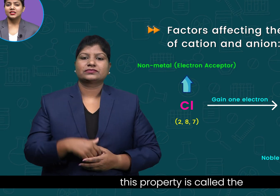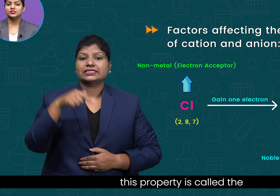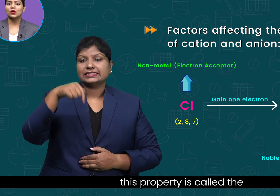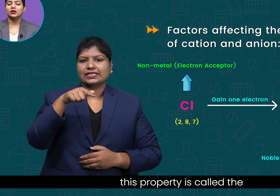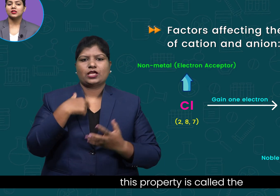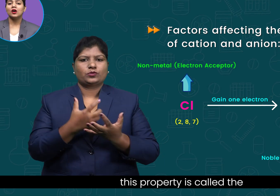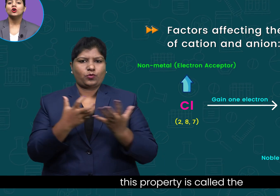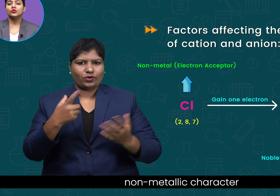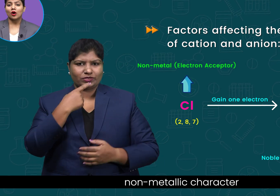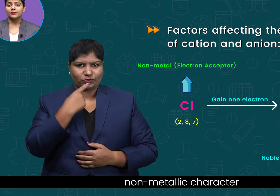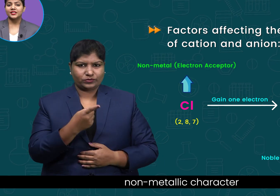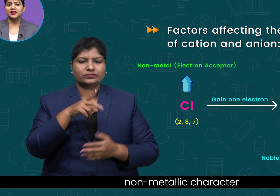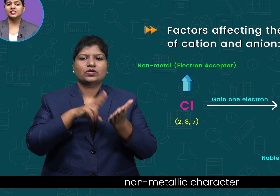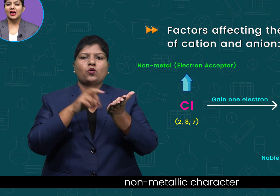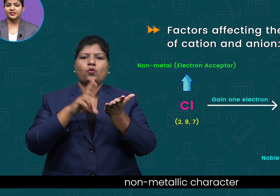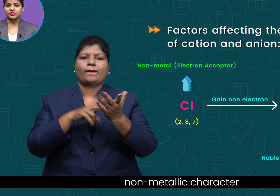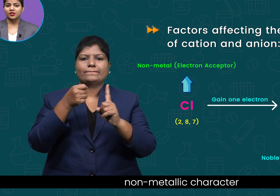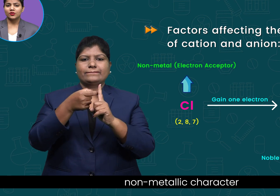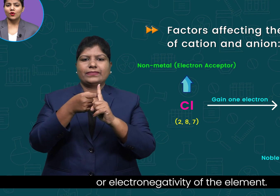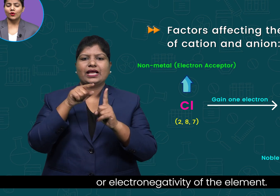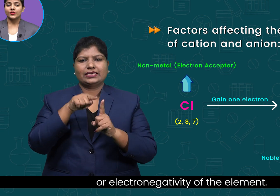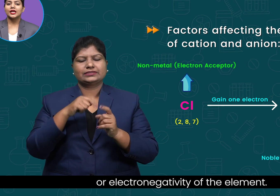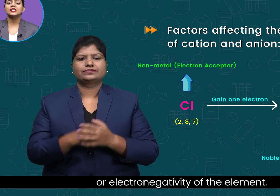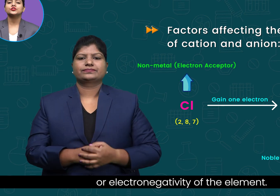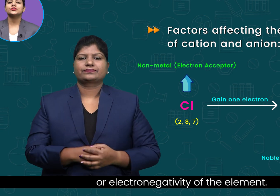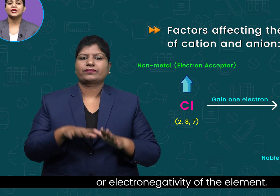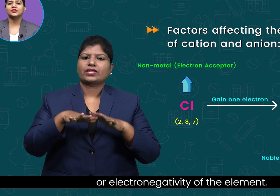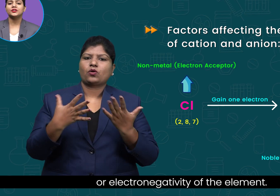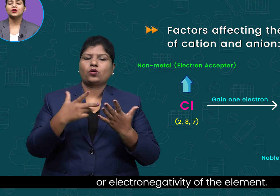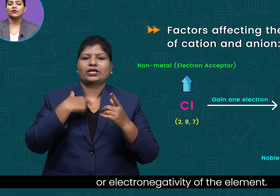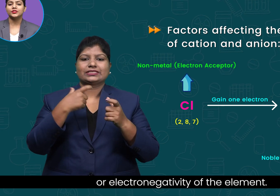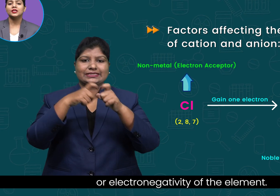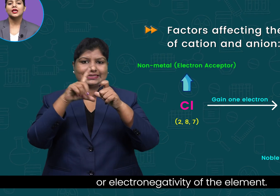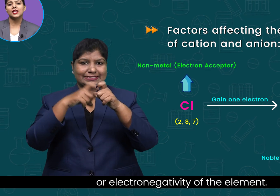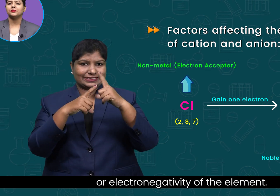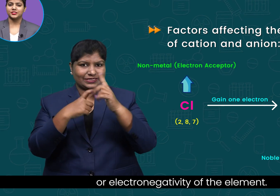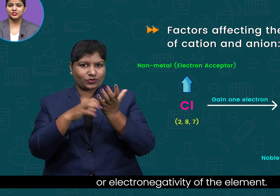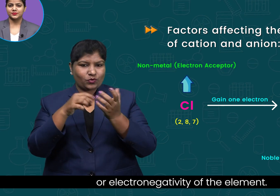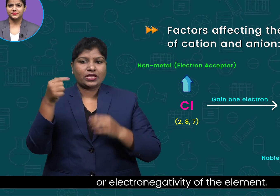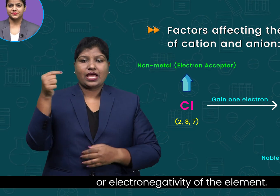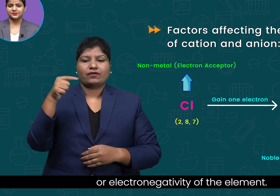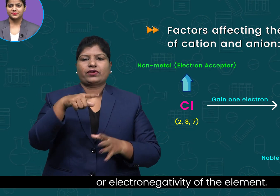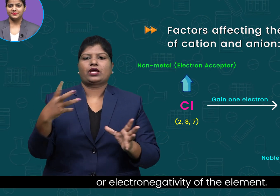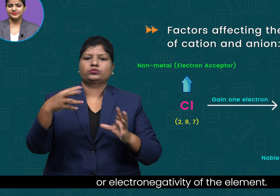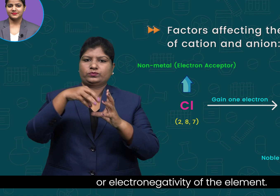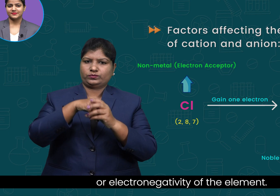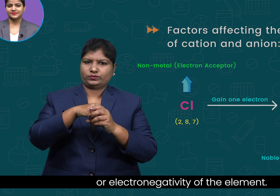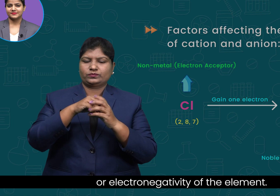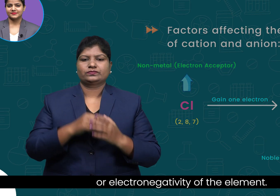property is called the nonmetallic character or electronegativity of the element.